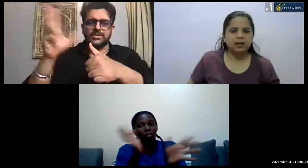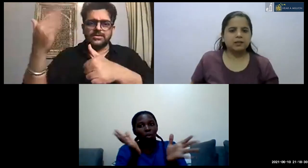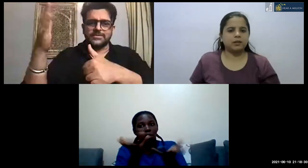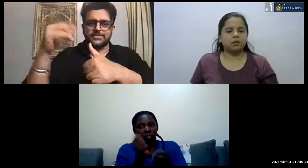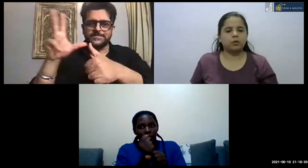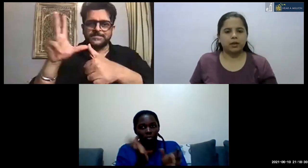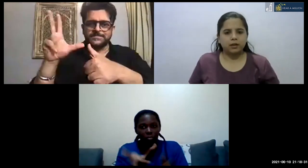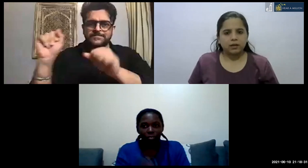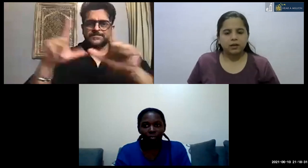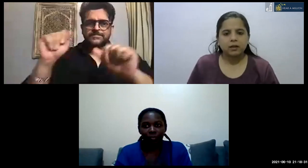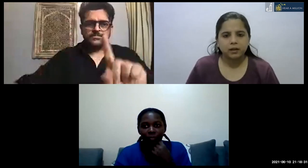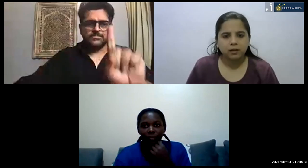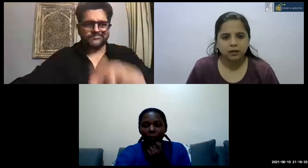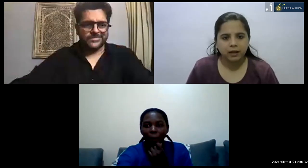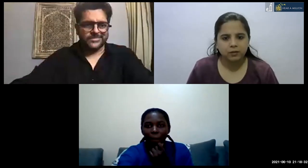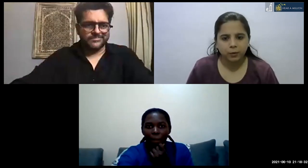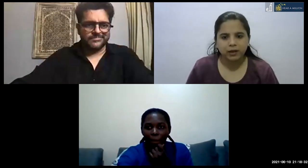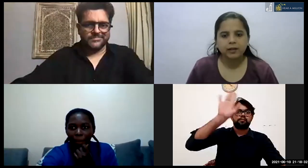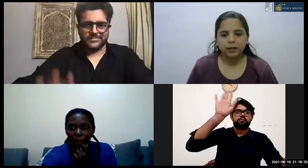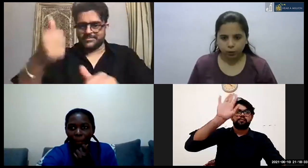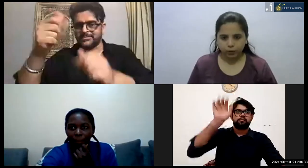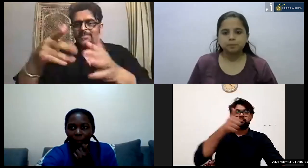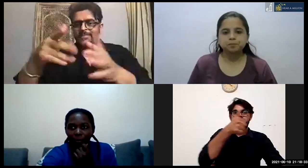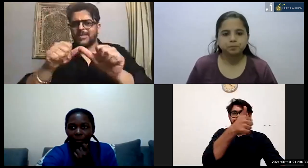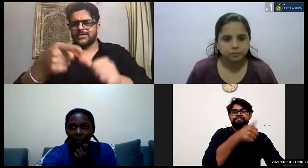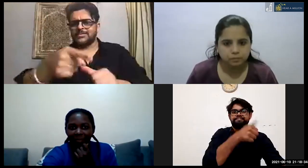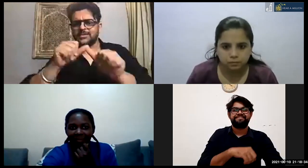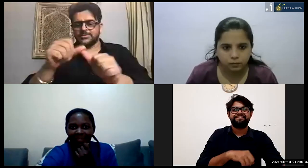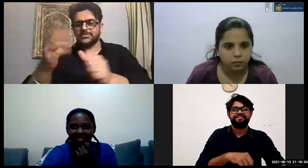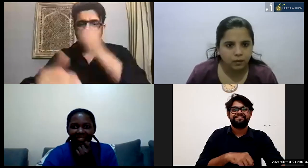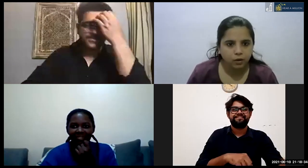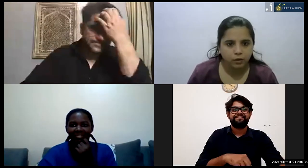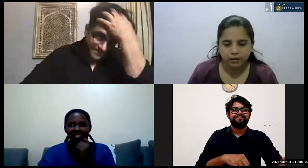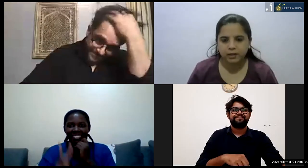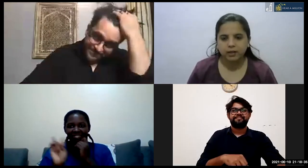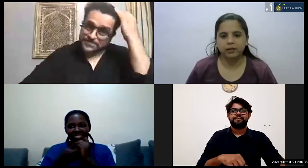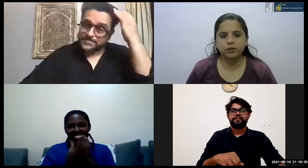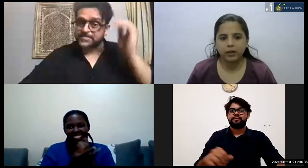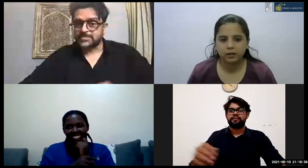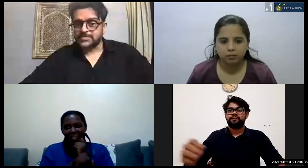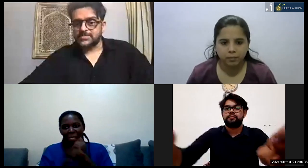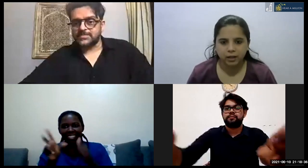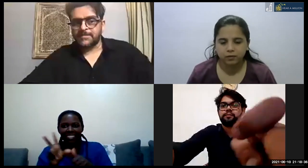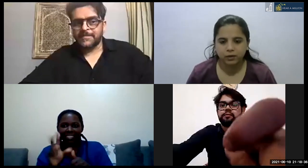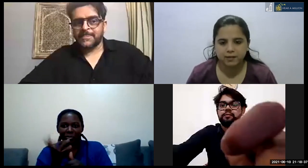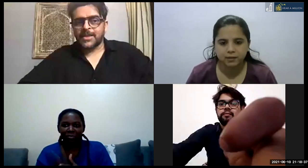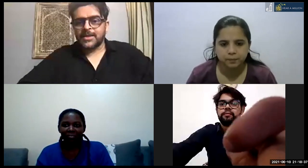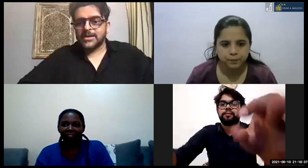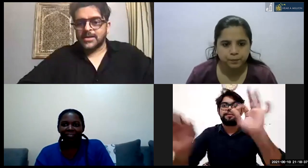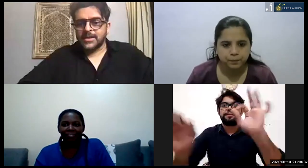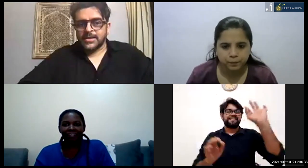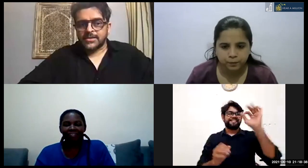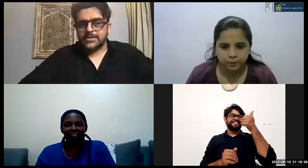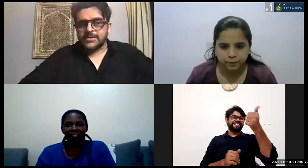Yeah, Ankit is here. Okay. Can we spotlight Ankit? Okay, great answer. You can begin with your answer.